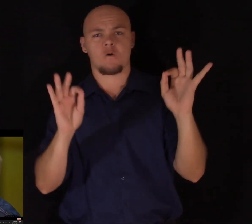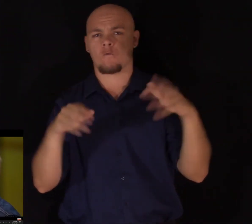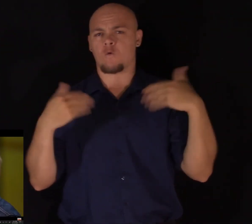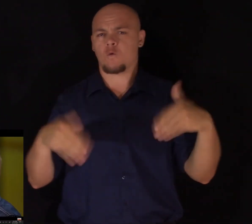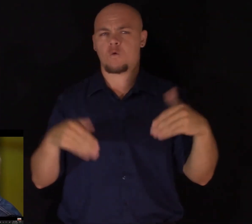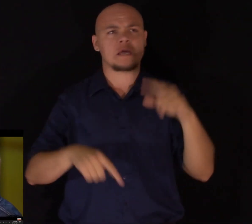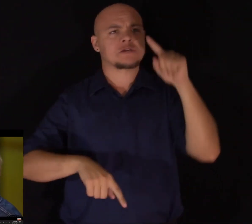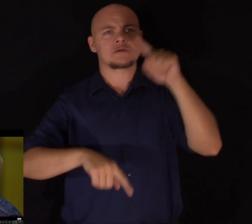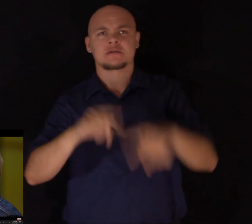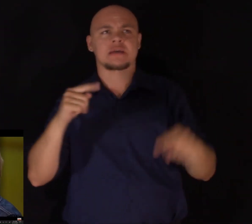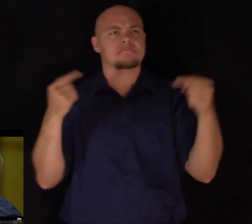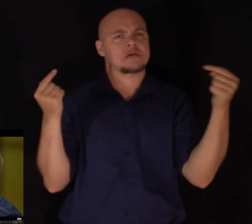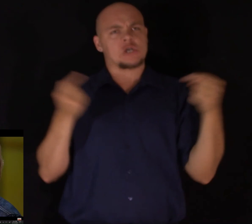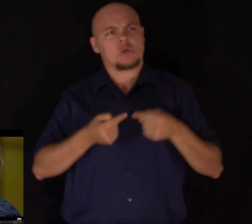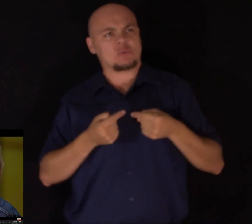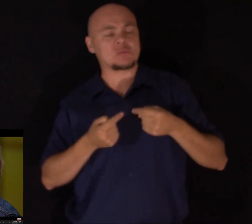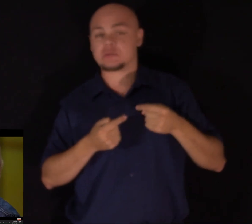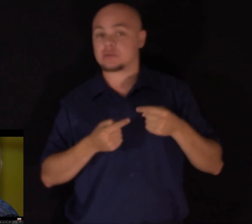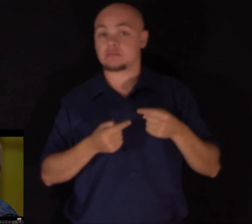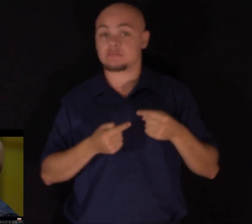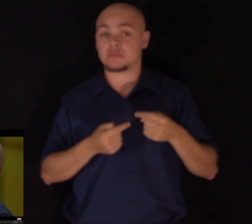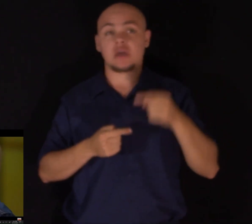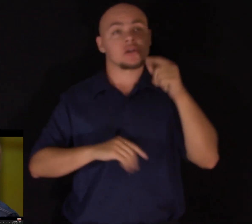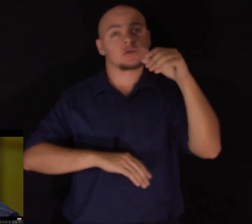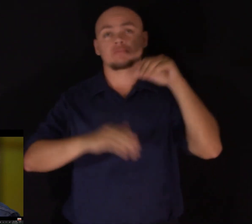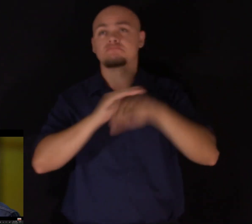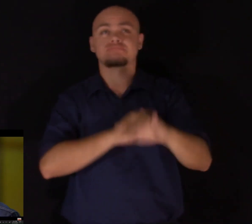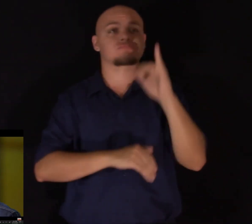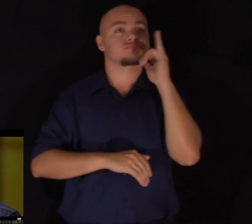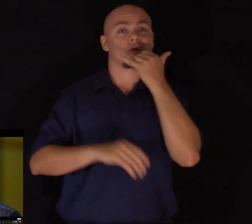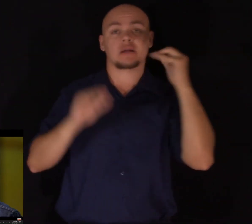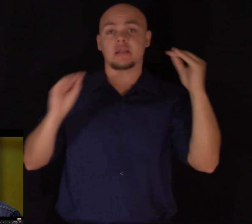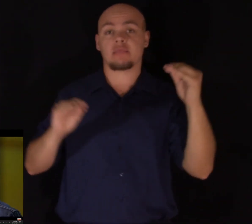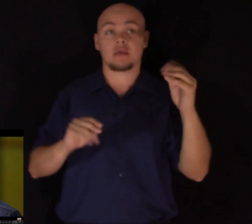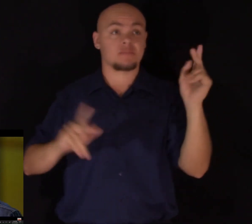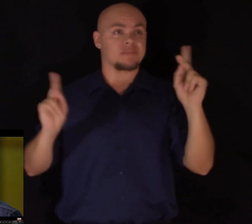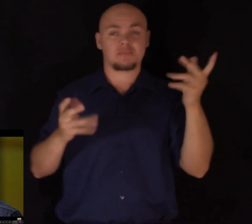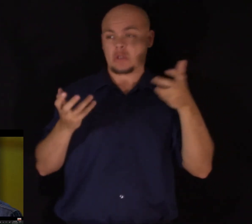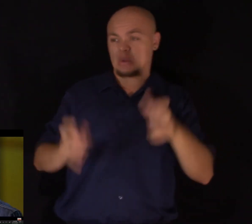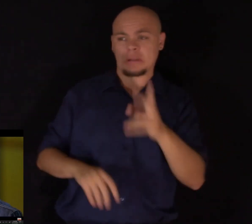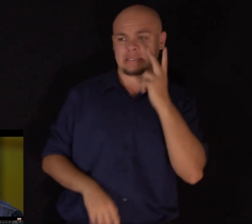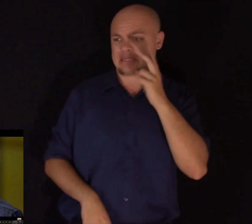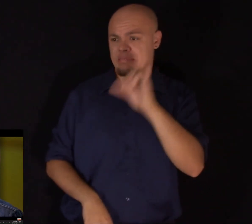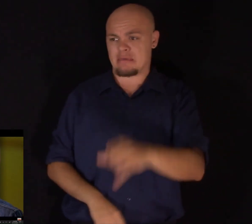could possibly muster, when you got in there, that's not what we want to see.